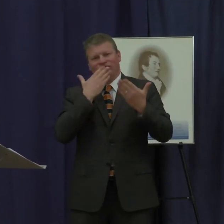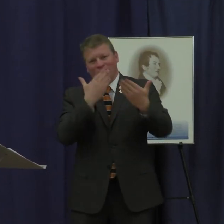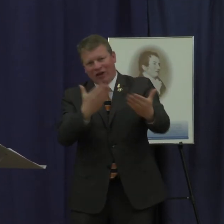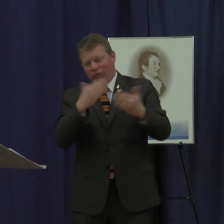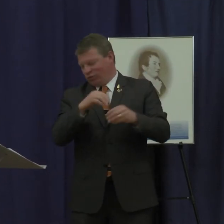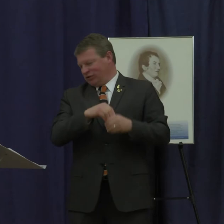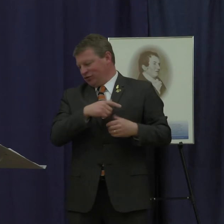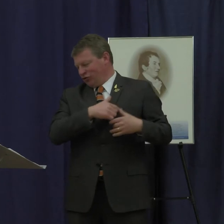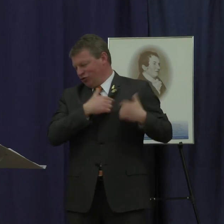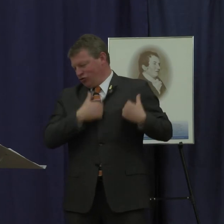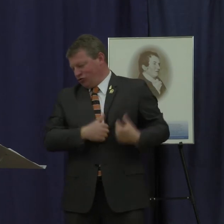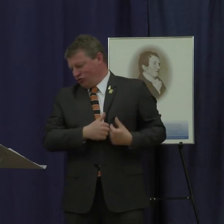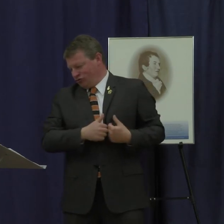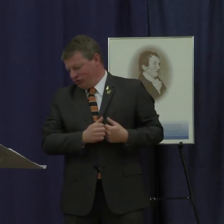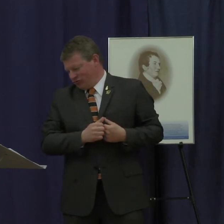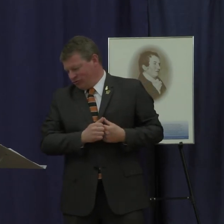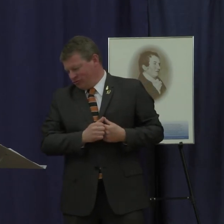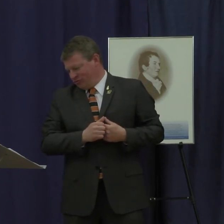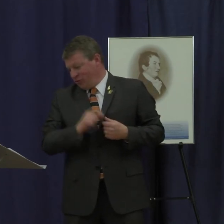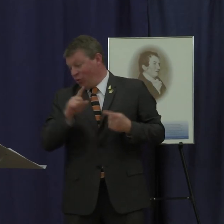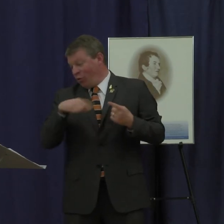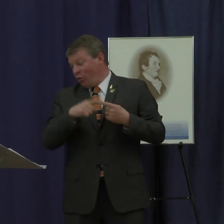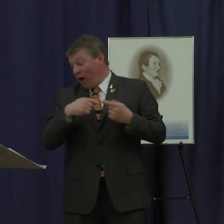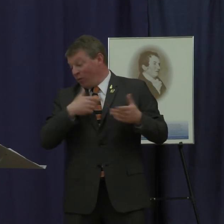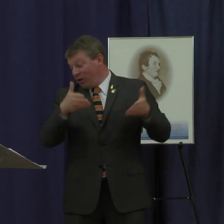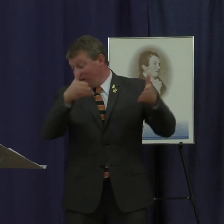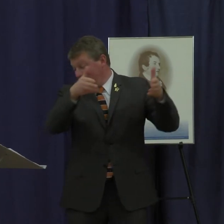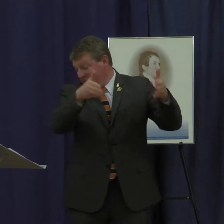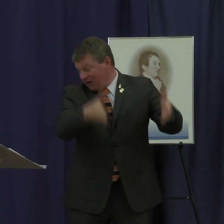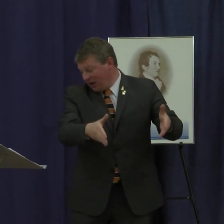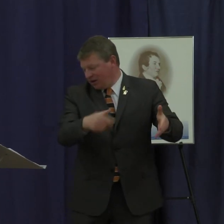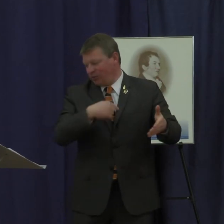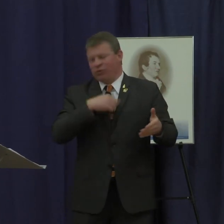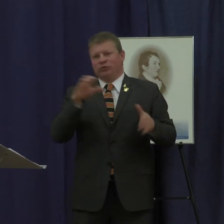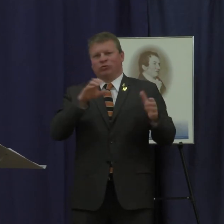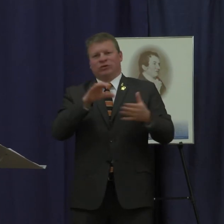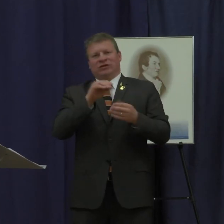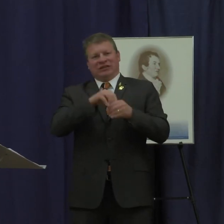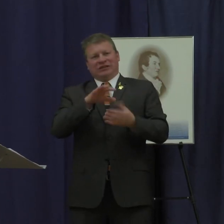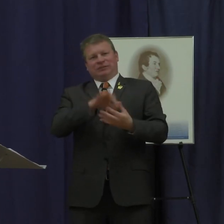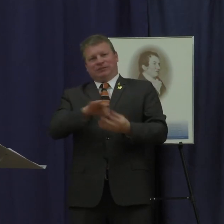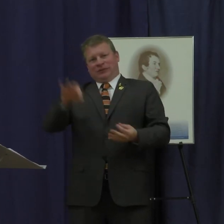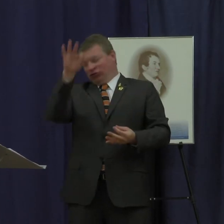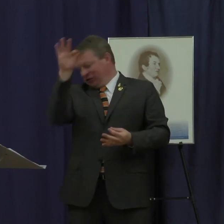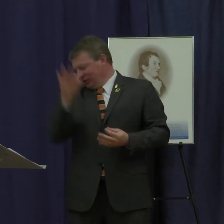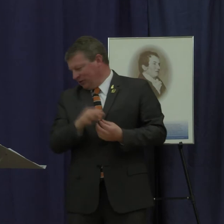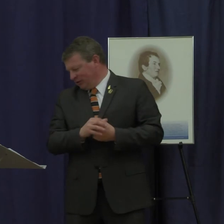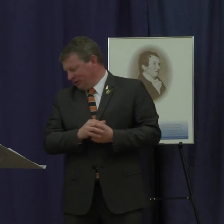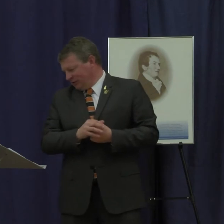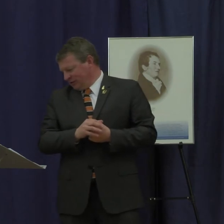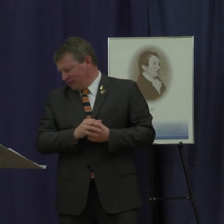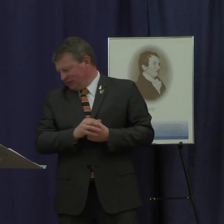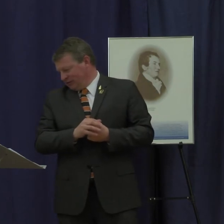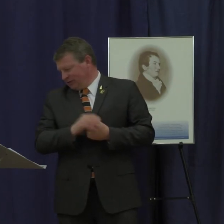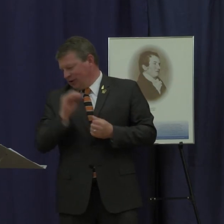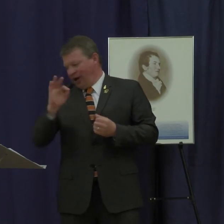to not only honor the spirit of gratitude, but when we bury this, we do it in the